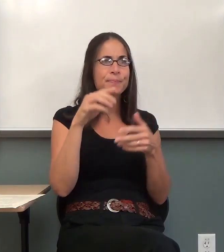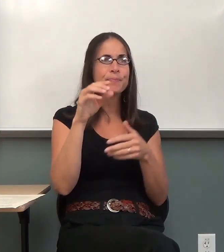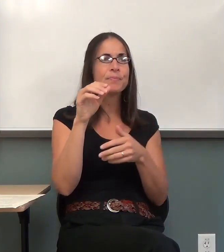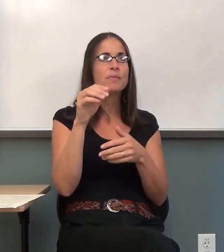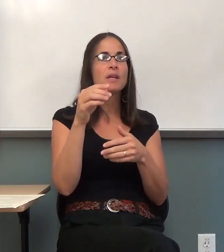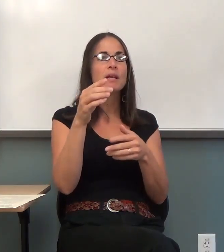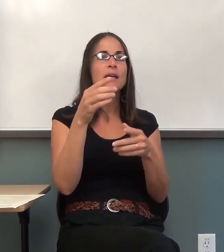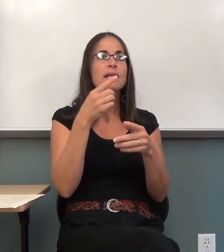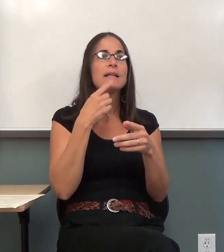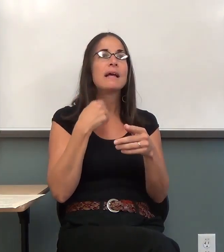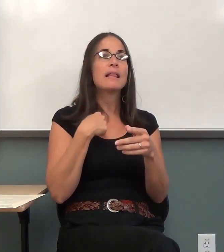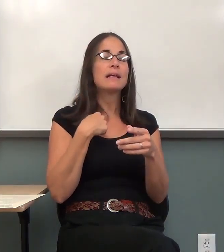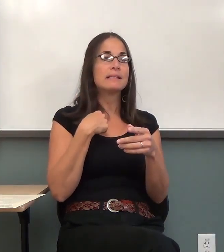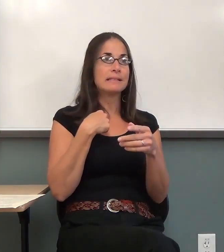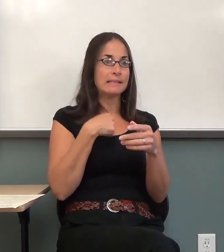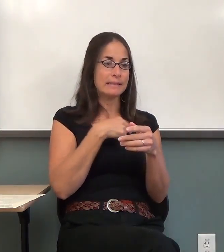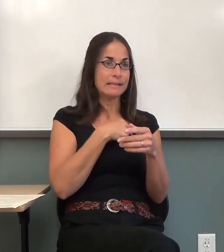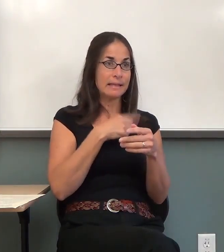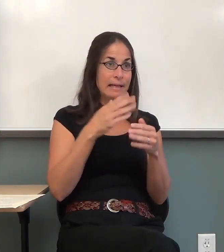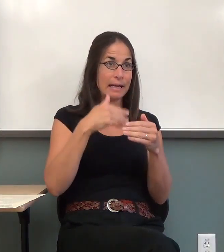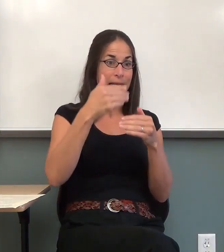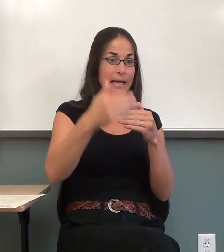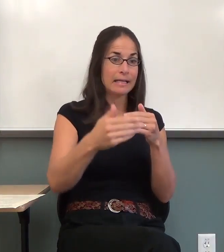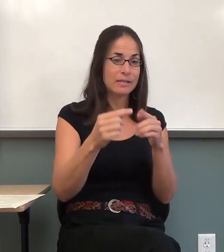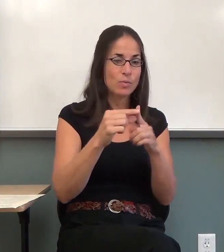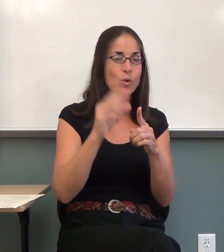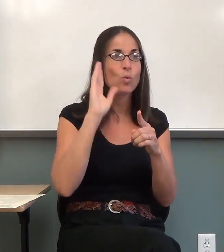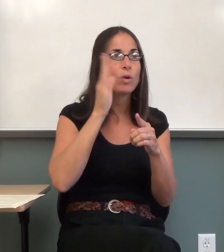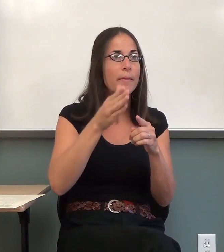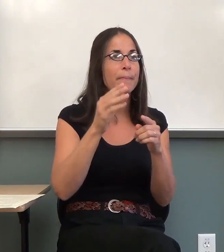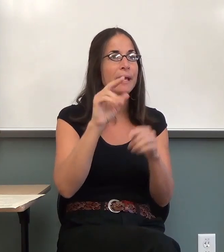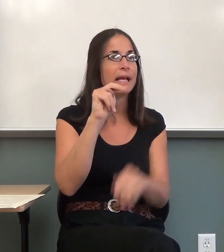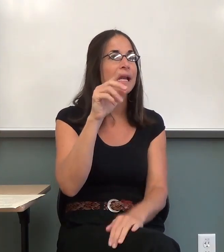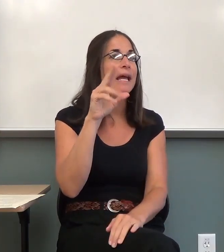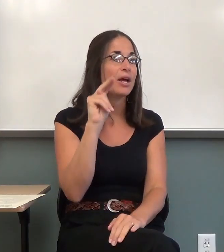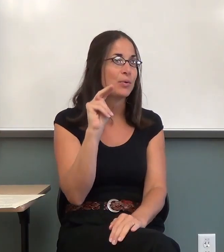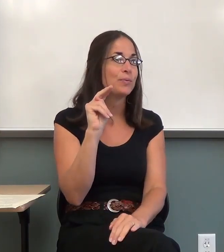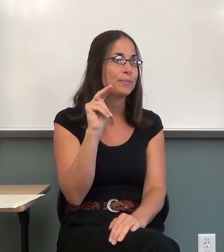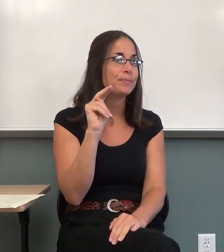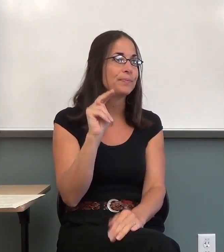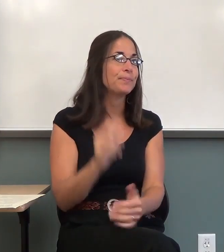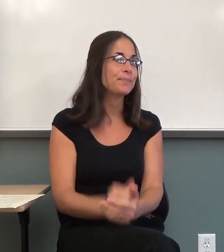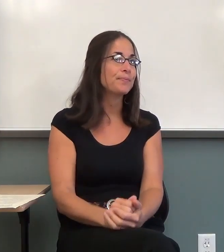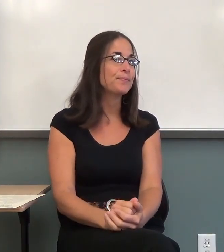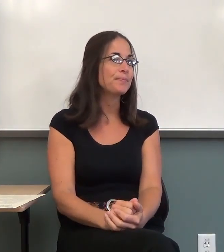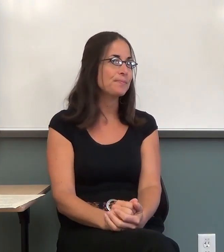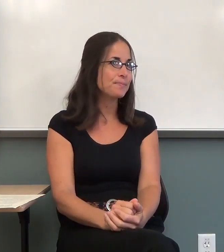noun is coming. There you go, nice. They introduce or tell us when a noun is coming.